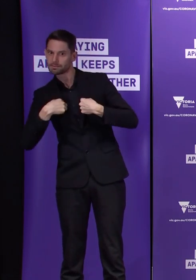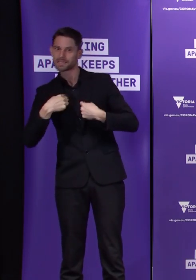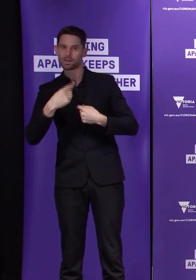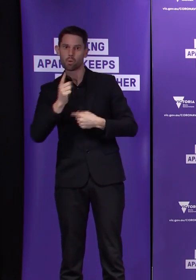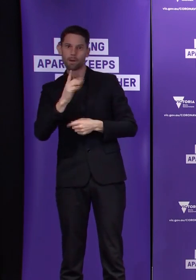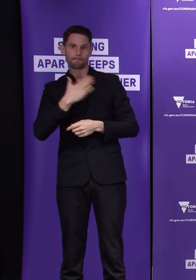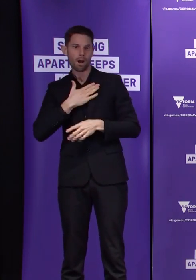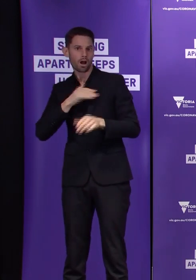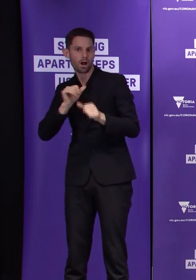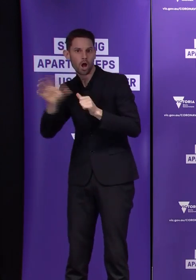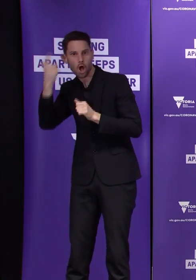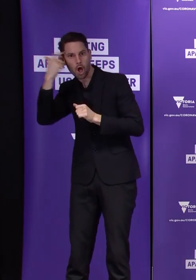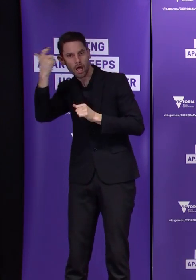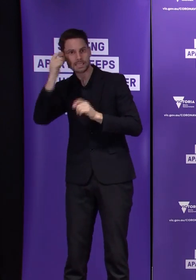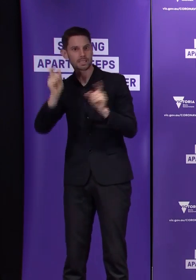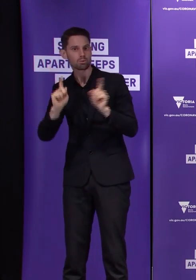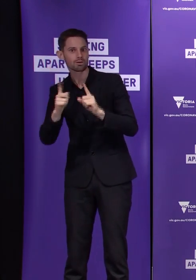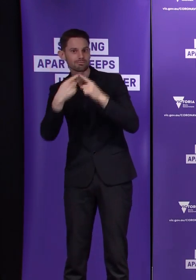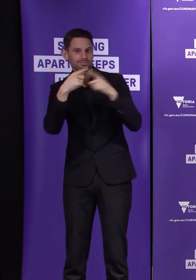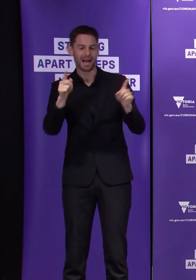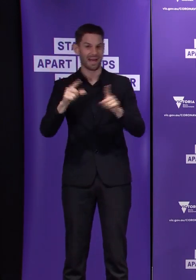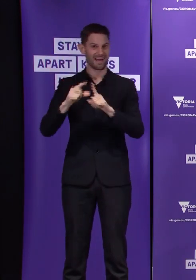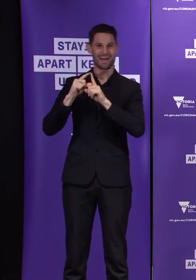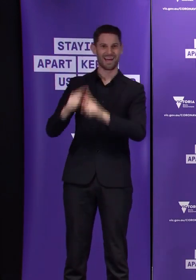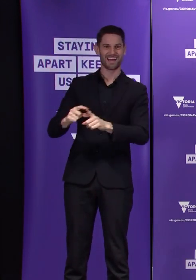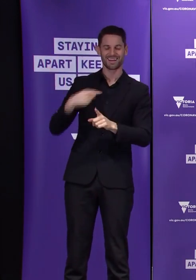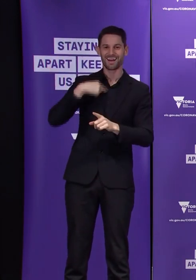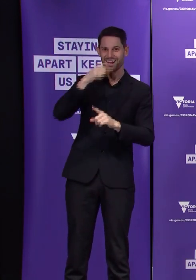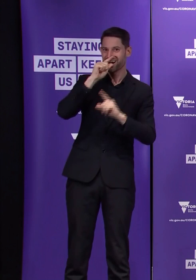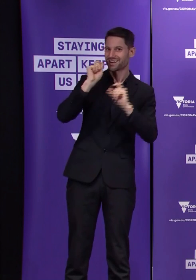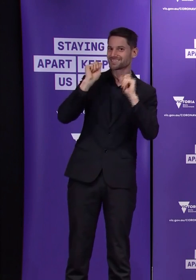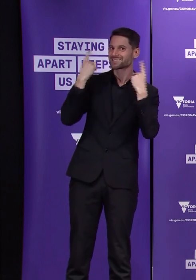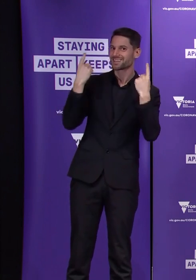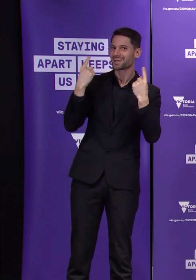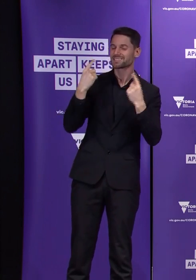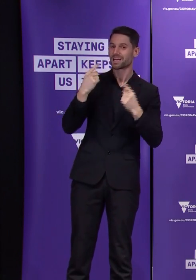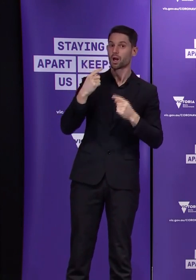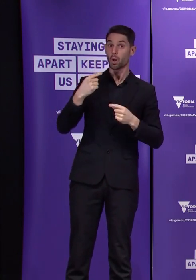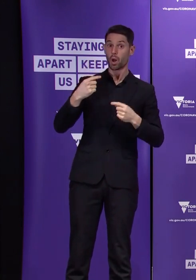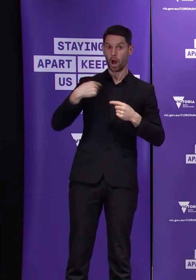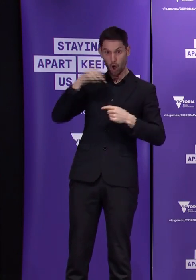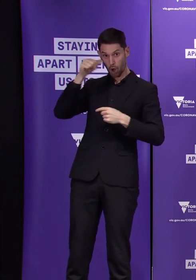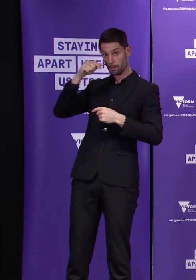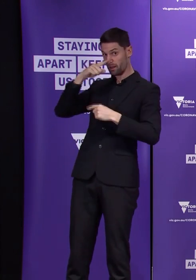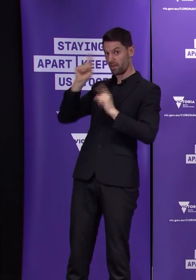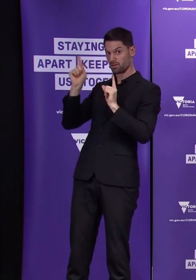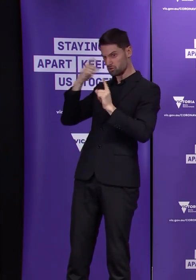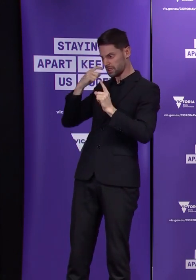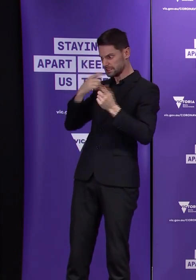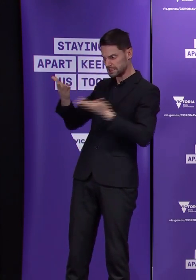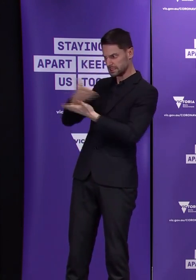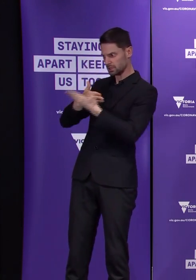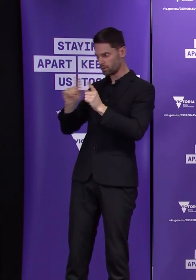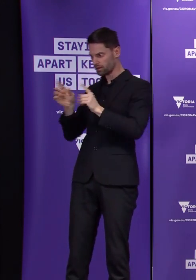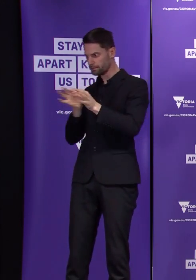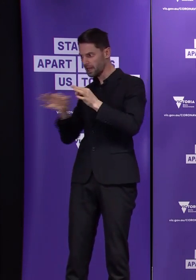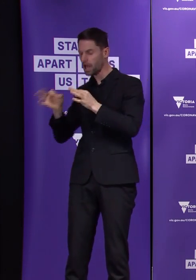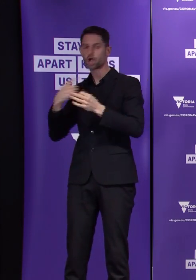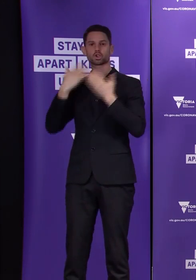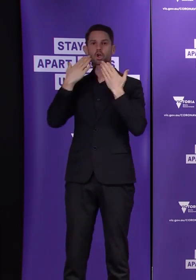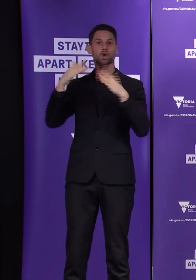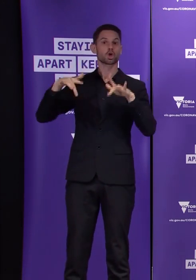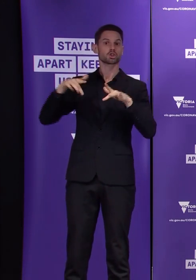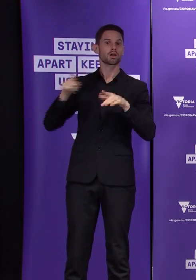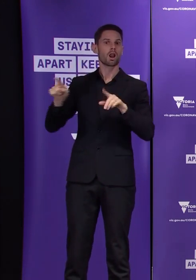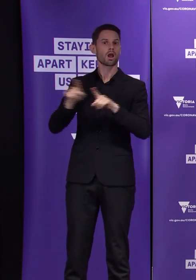Melbourne or in other local government areas. But that's why we're talking about it. We're having a think about it. But I'm not aware of that having